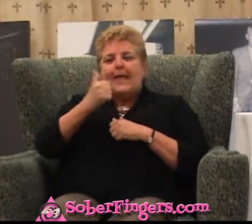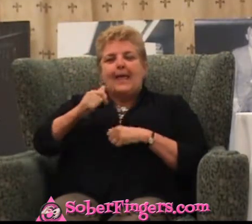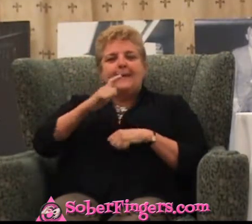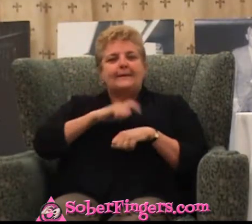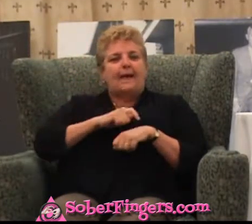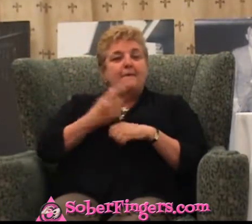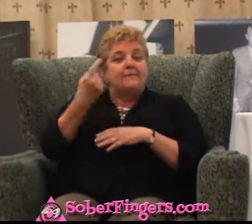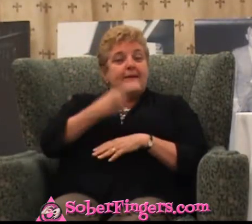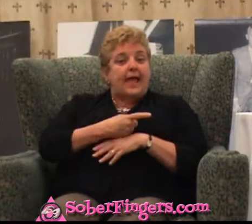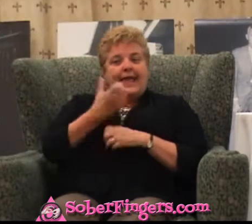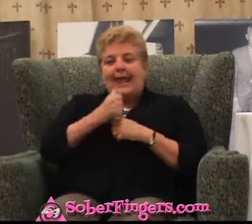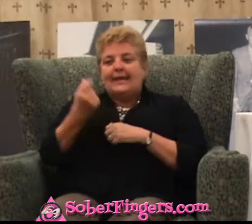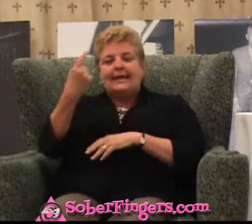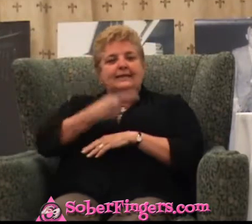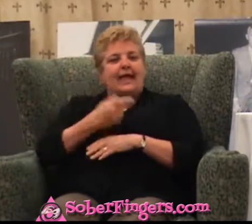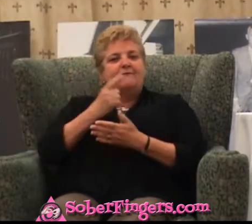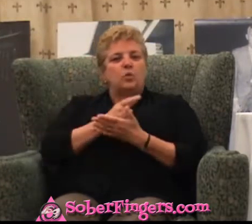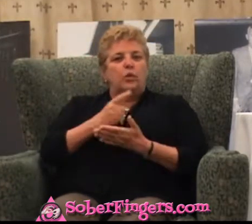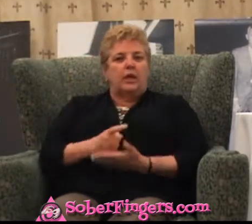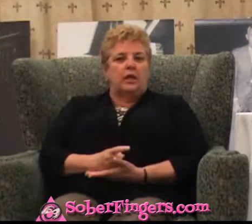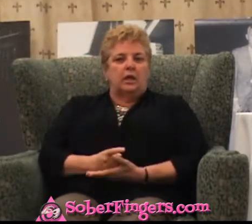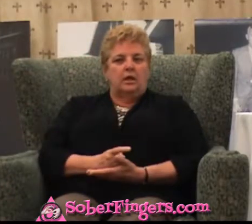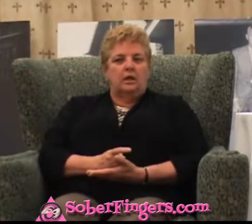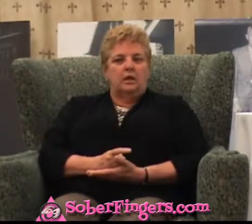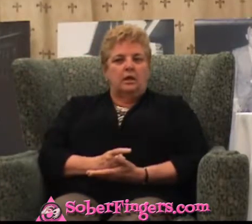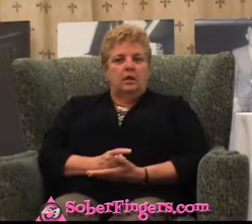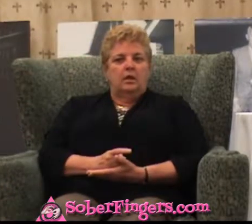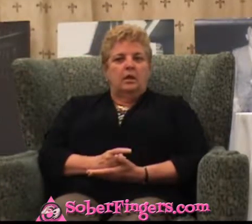week. Thank God they didn't have cable.